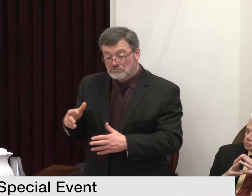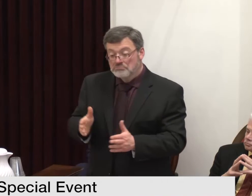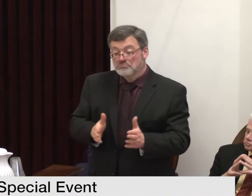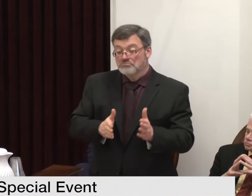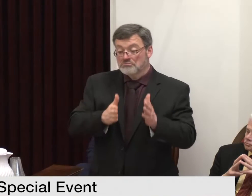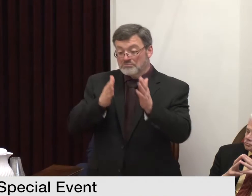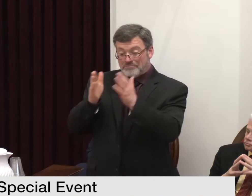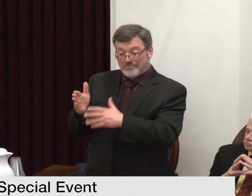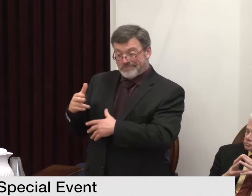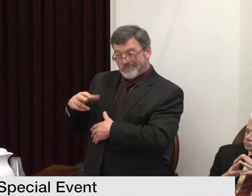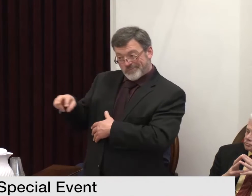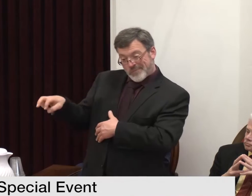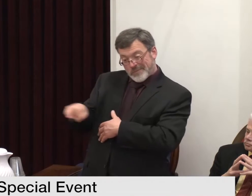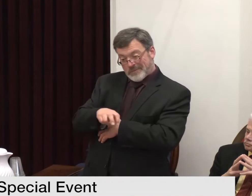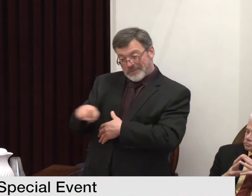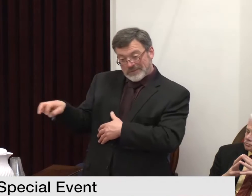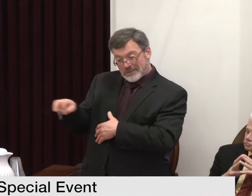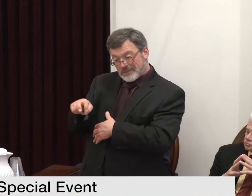Granville, Fairfield, and more.